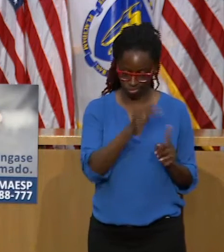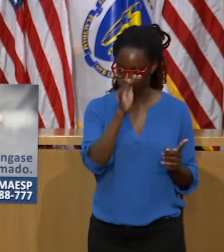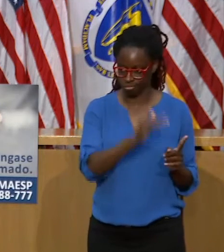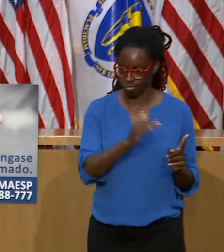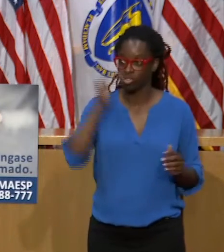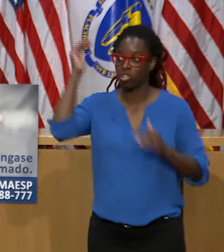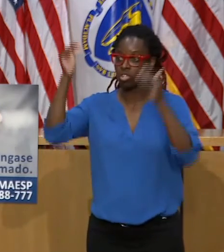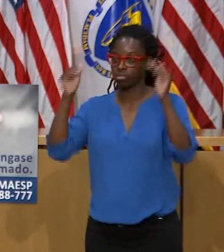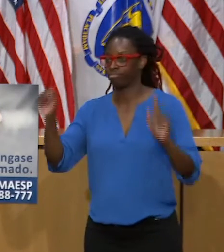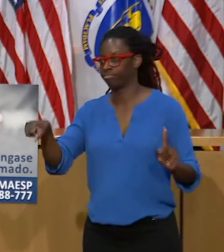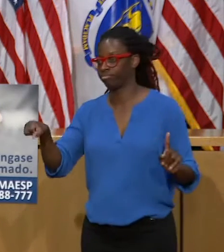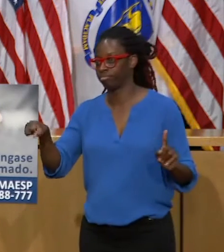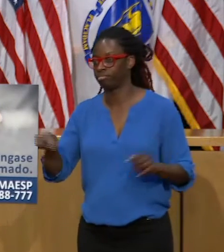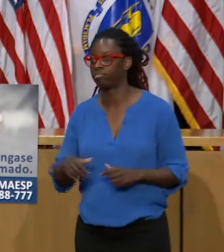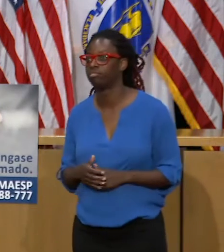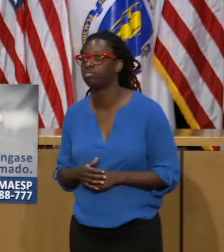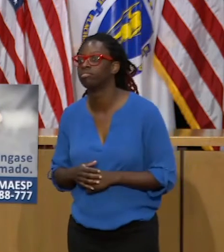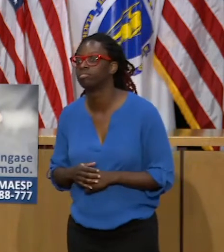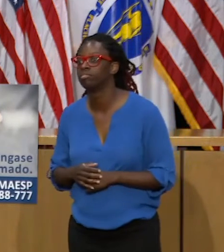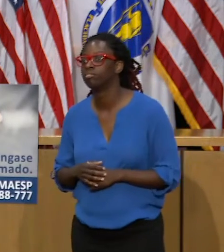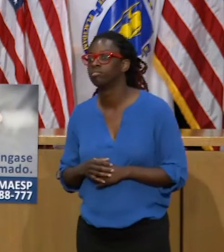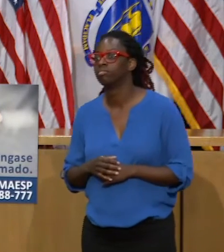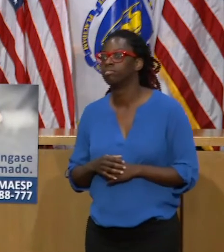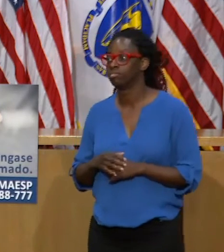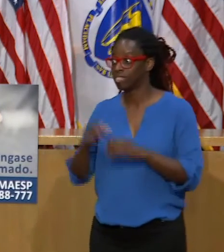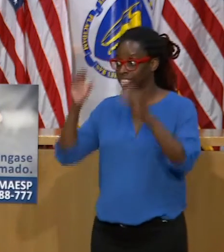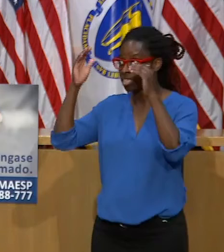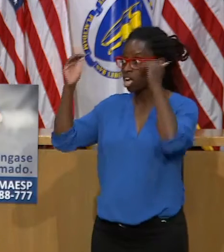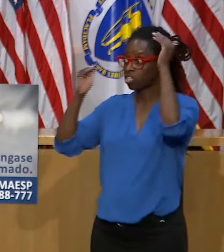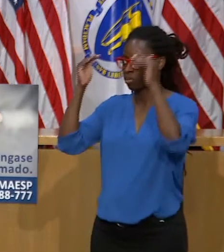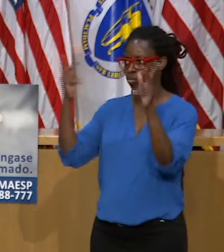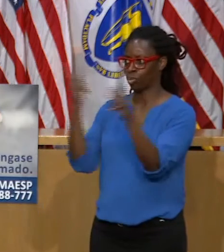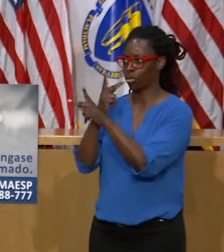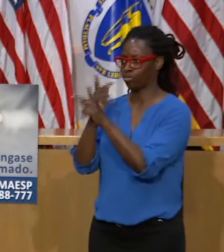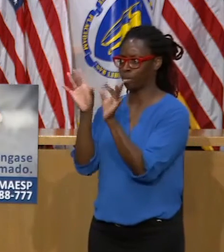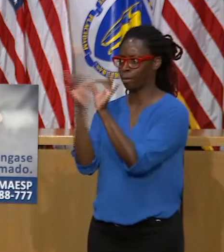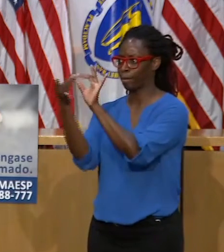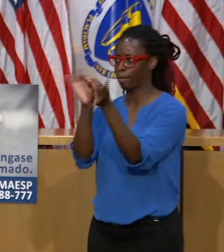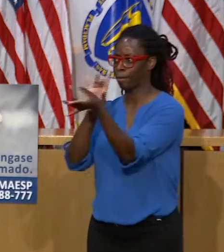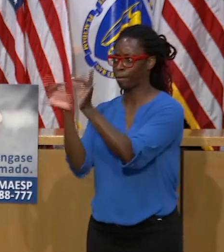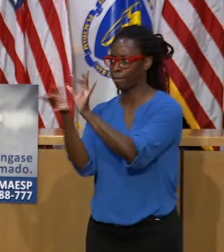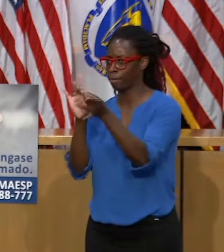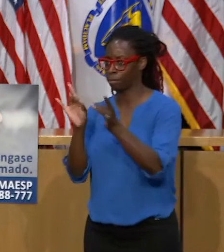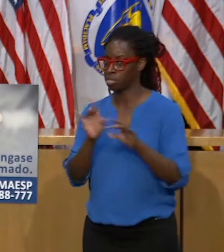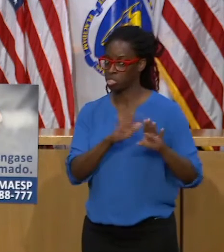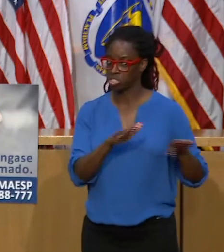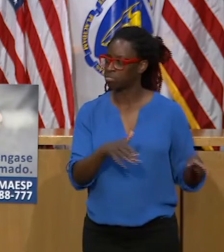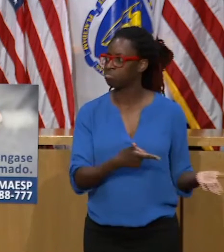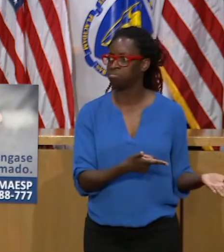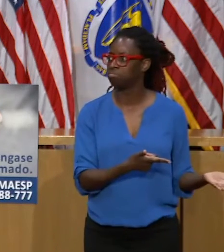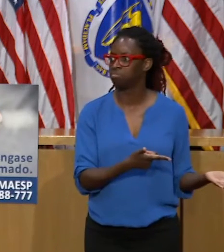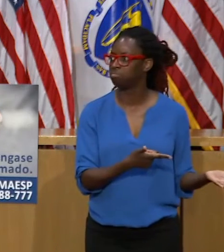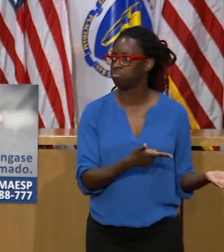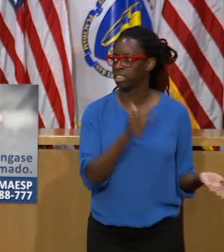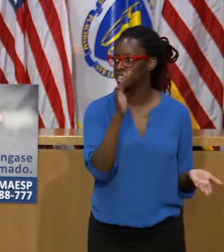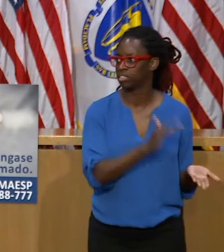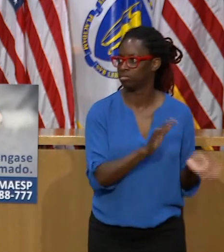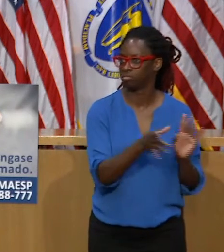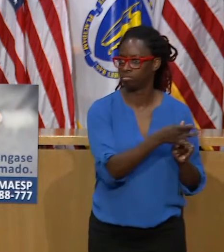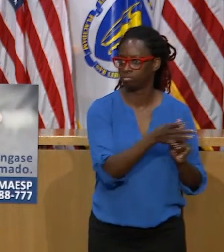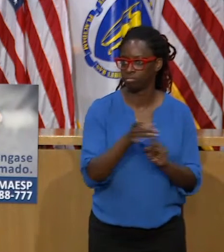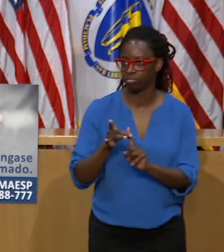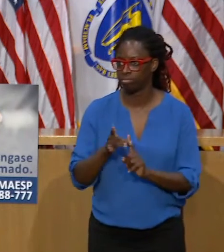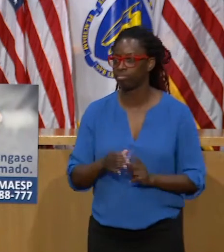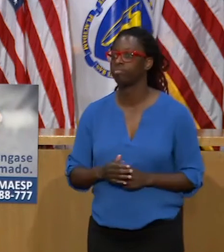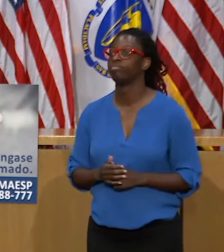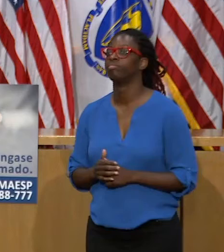infection in a household. It was far more common that adults transmit to children than the other way around. There are certainly limitations to this.